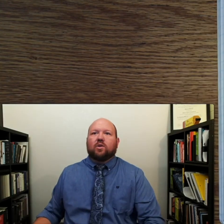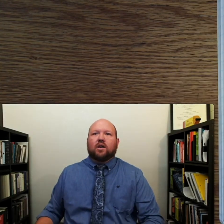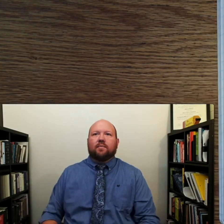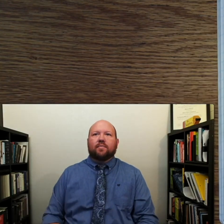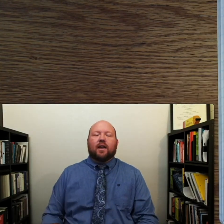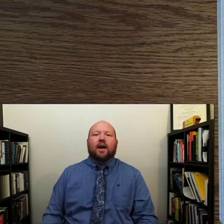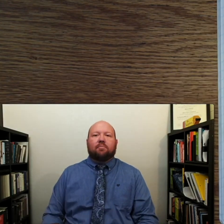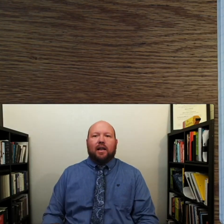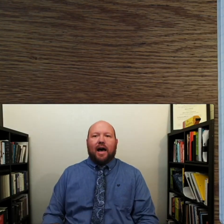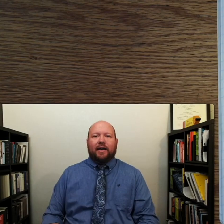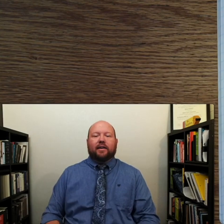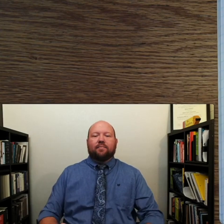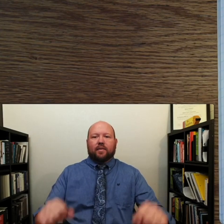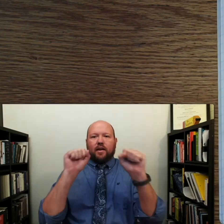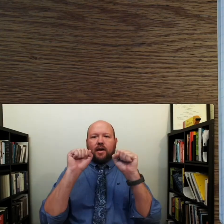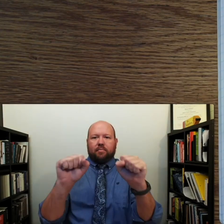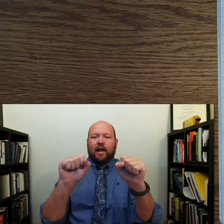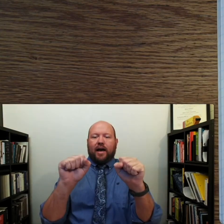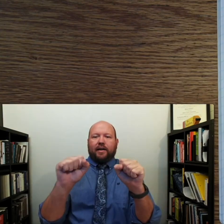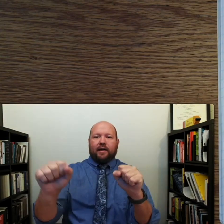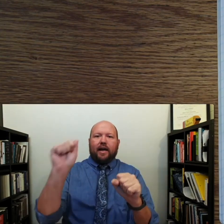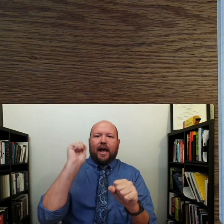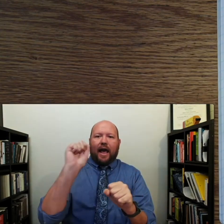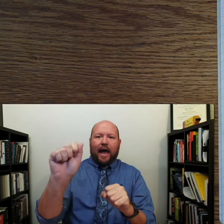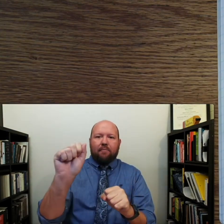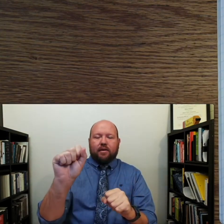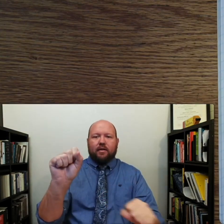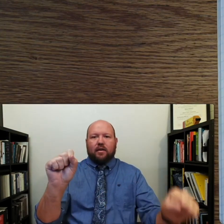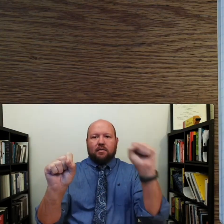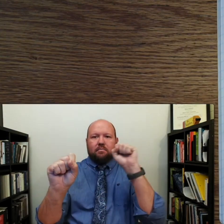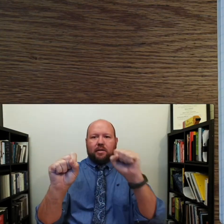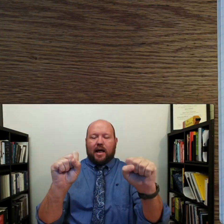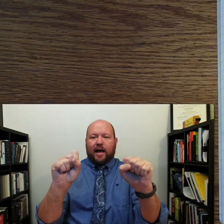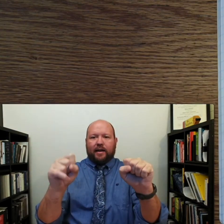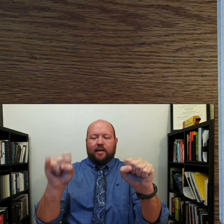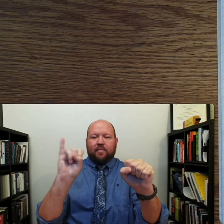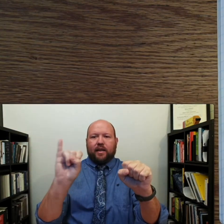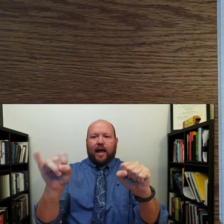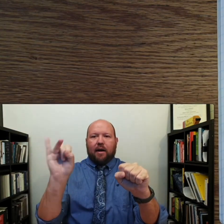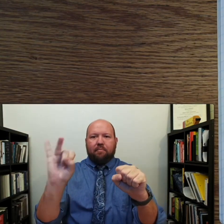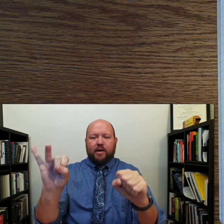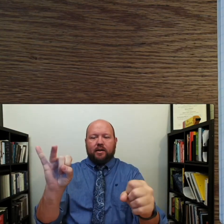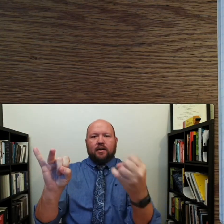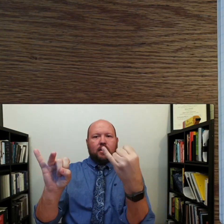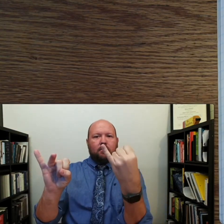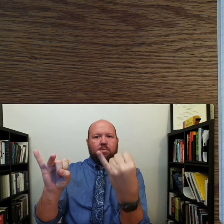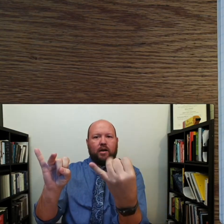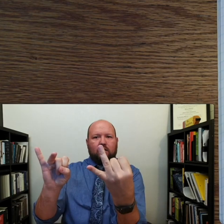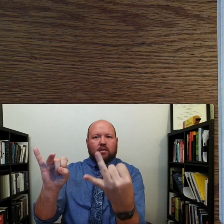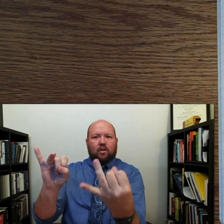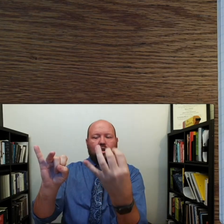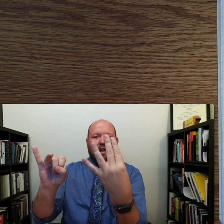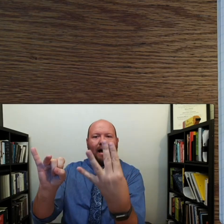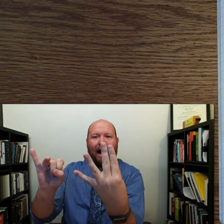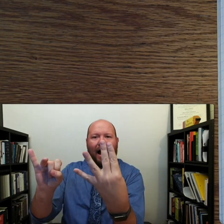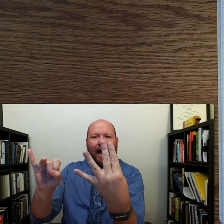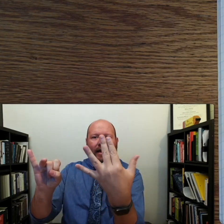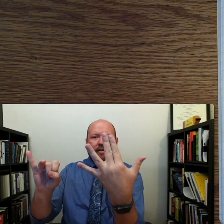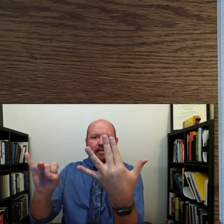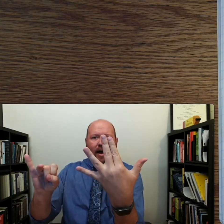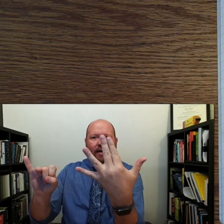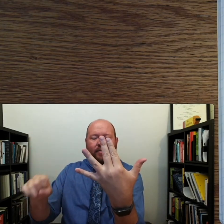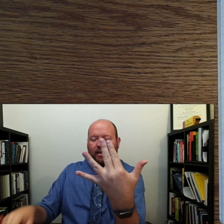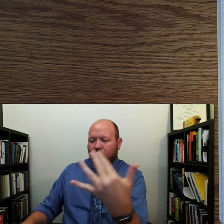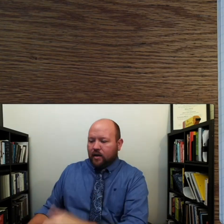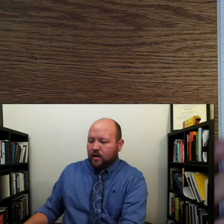Next word, applied, applied, app, applied, app, p, l, I,